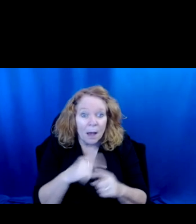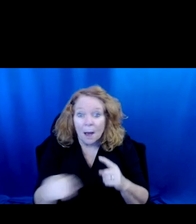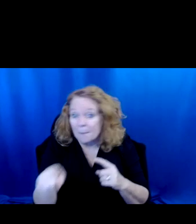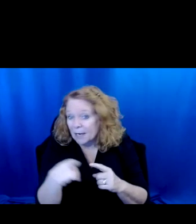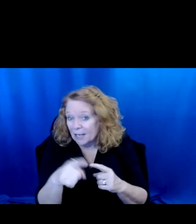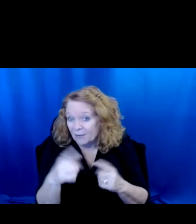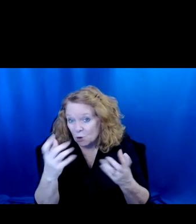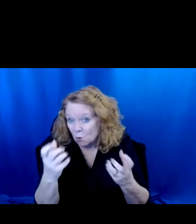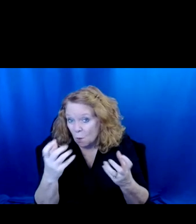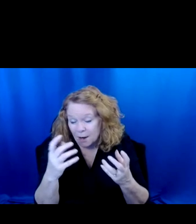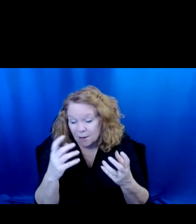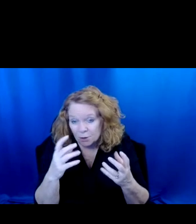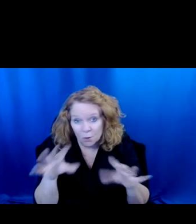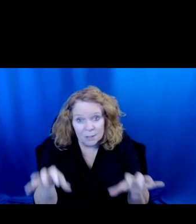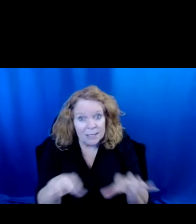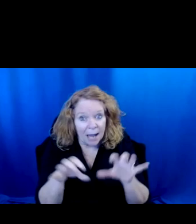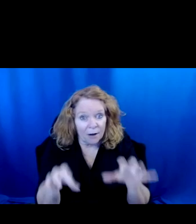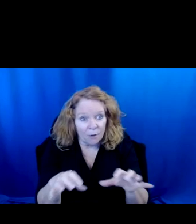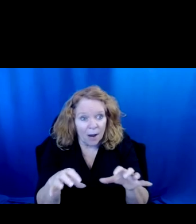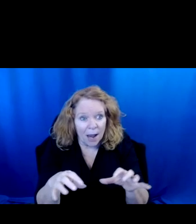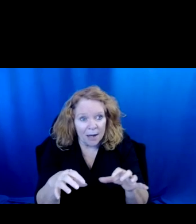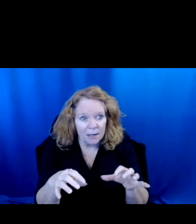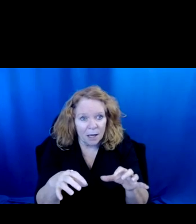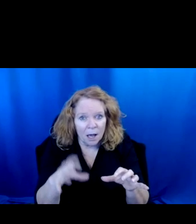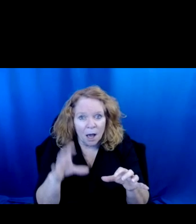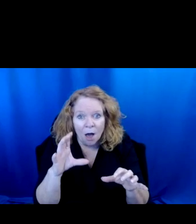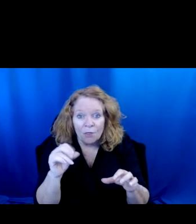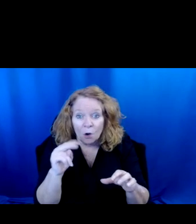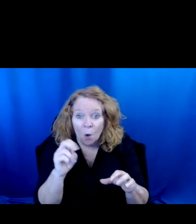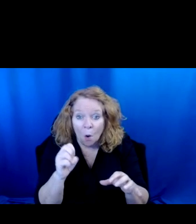decorate the cone there, you can do. And you